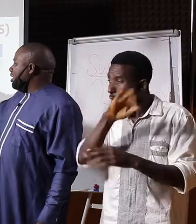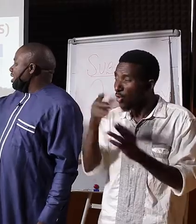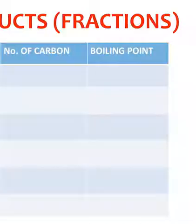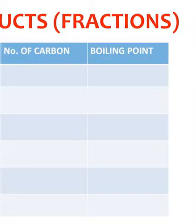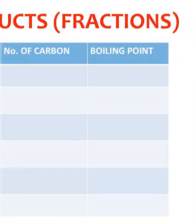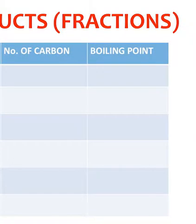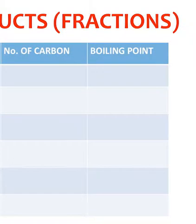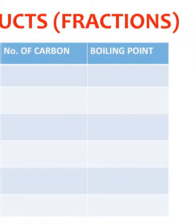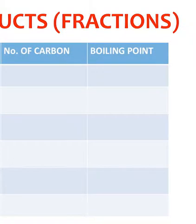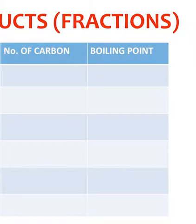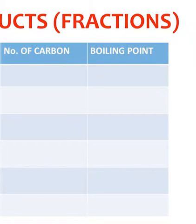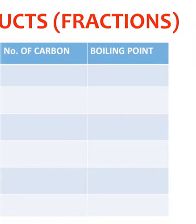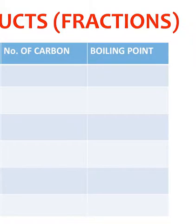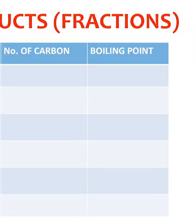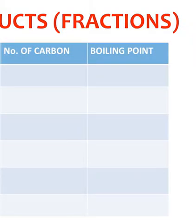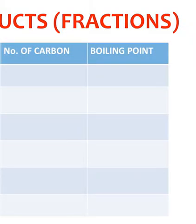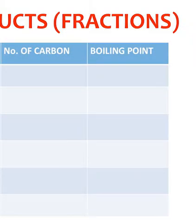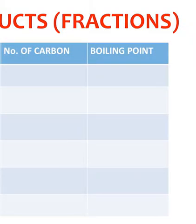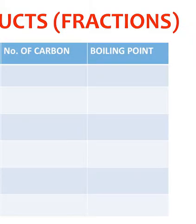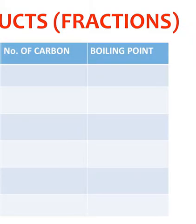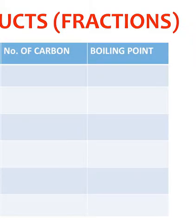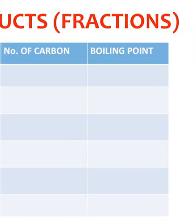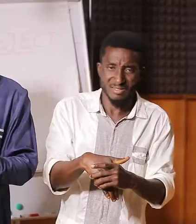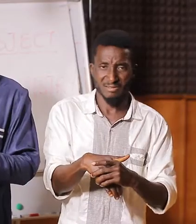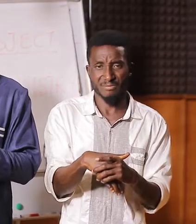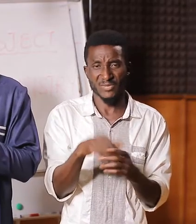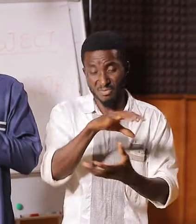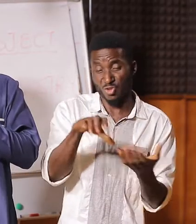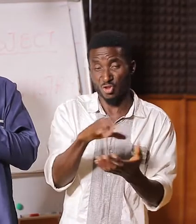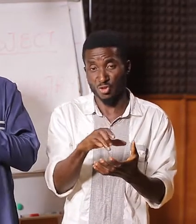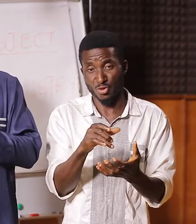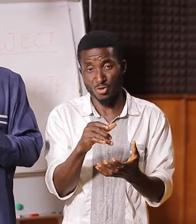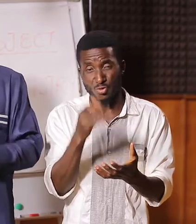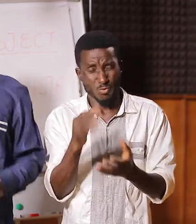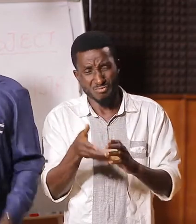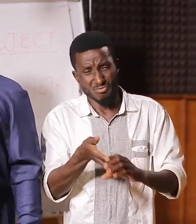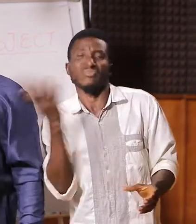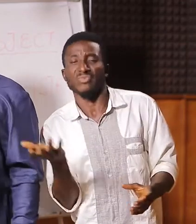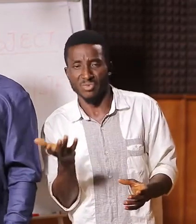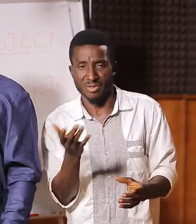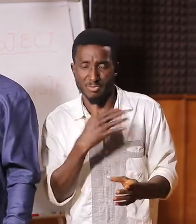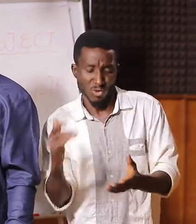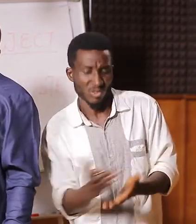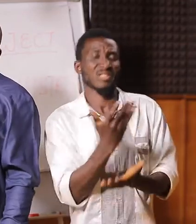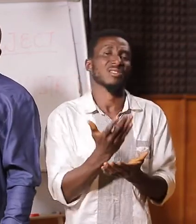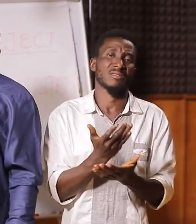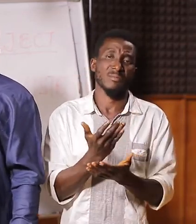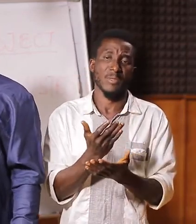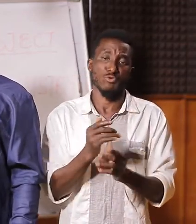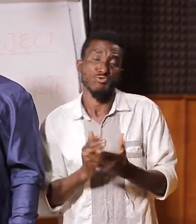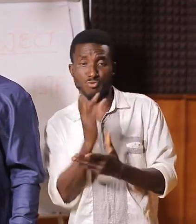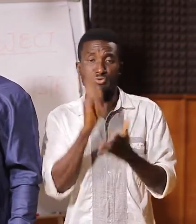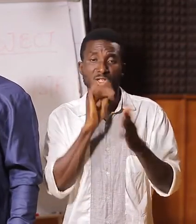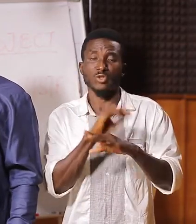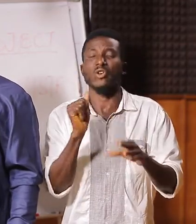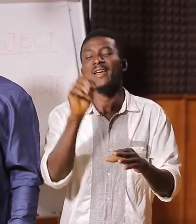substances that are refinery gases that are inside, that are contained in the mixture, will escape and be collected through what we call